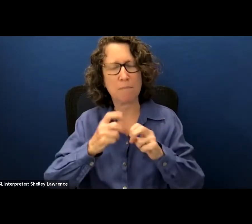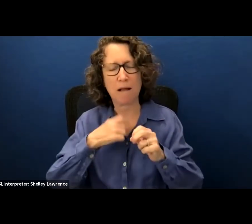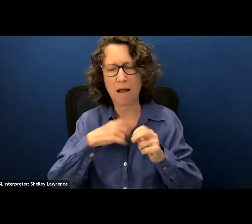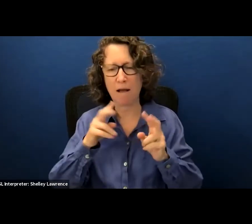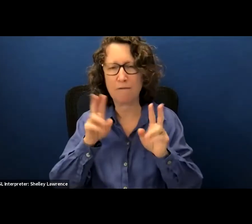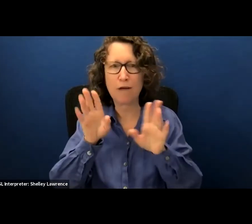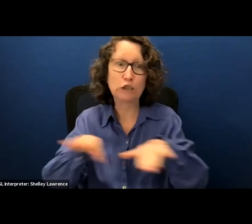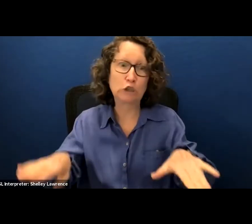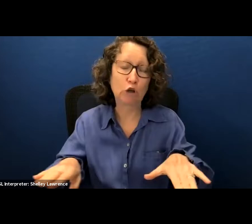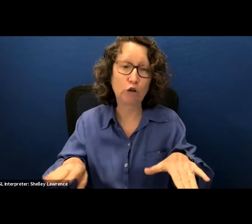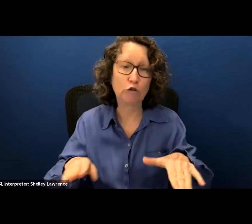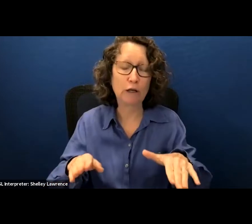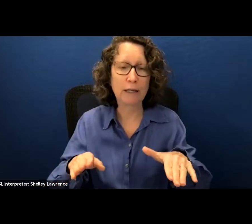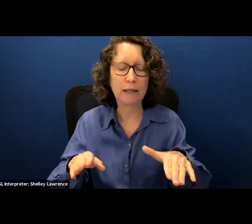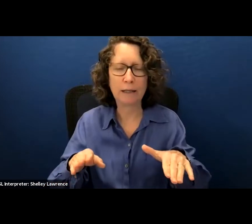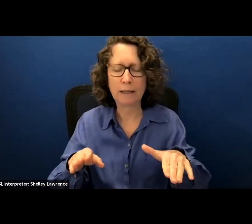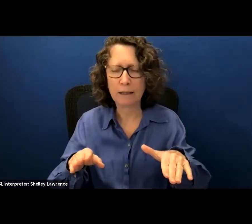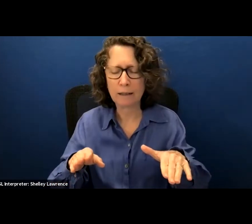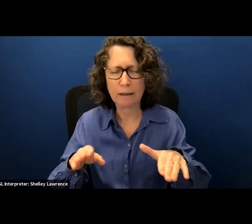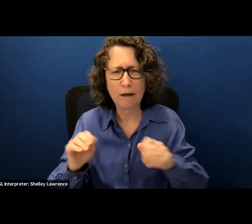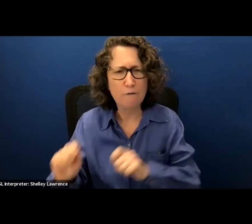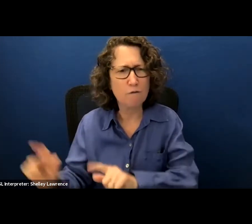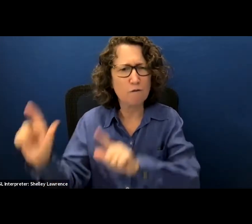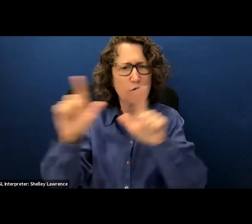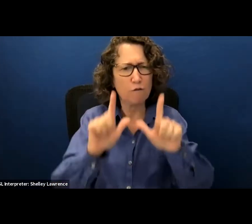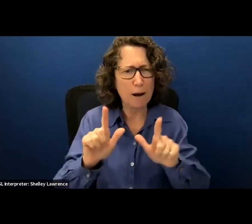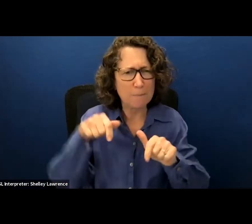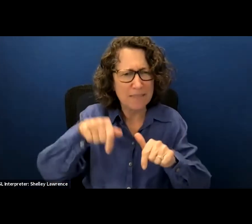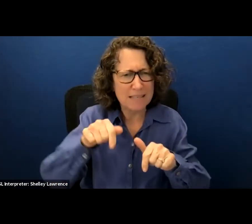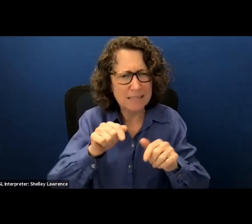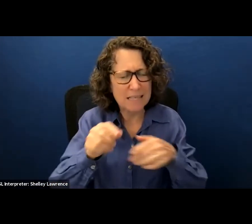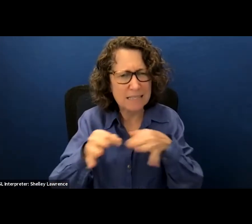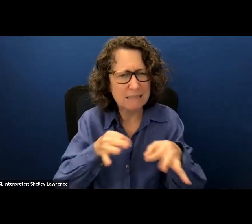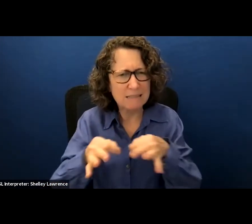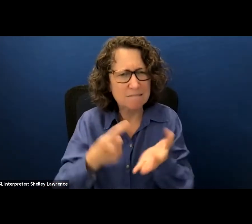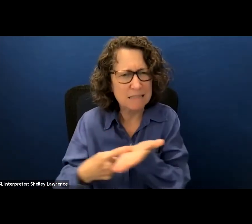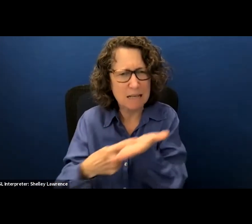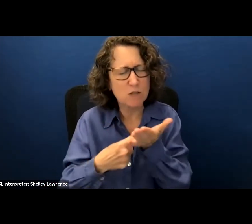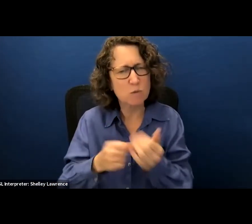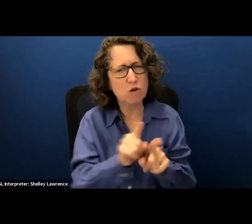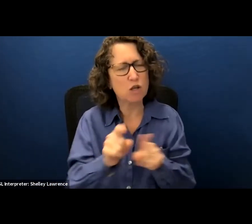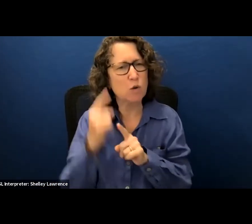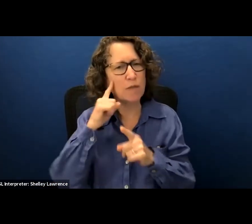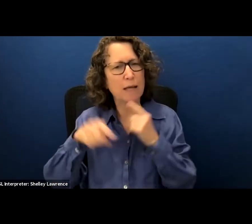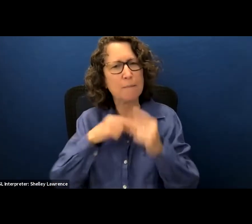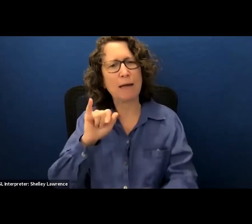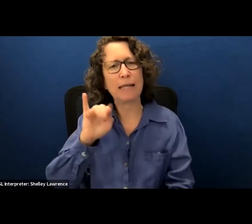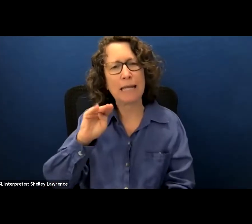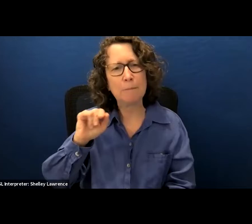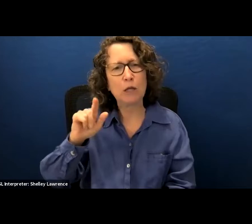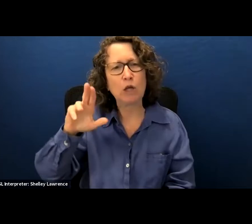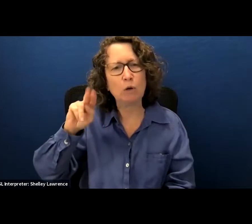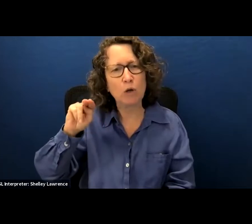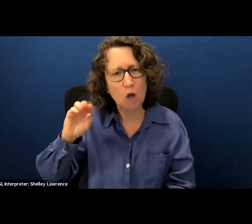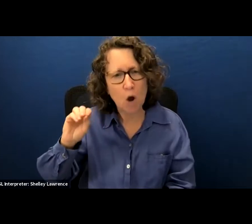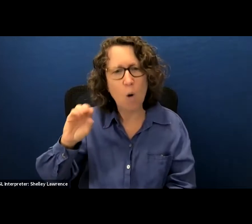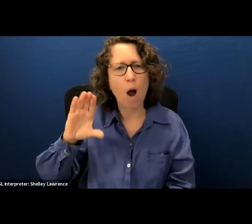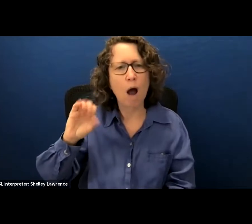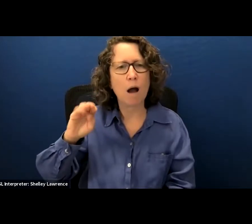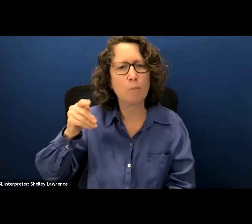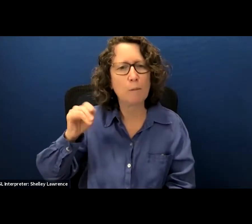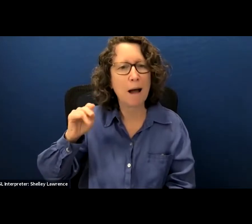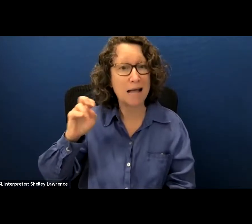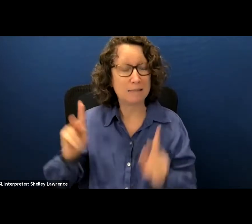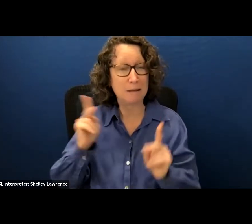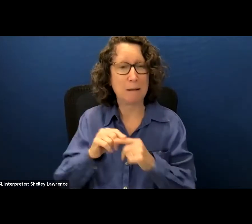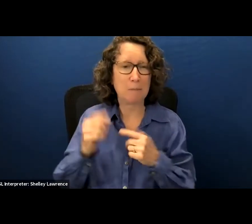the children framing to this discussion, because I think we should also think about immunocompromised people and older people